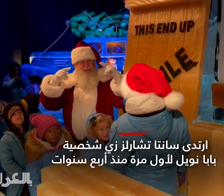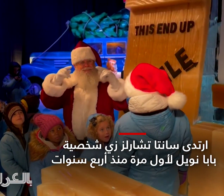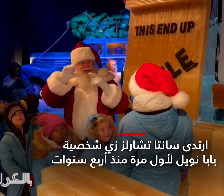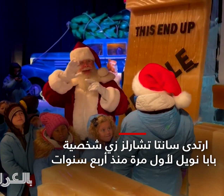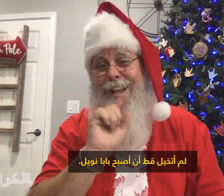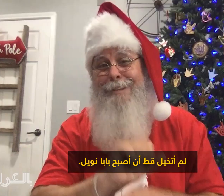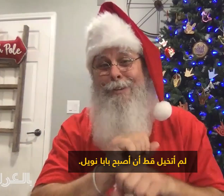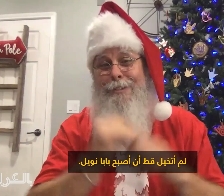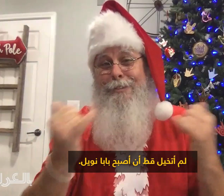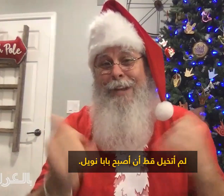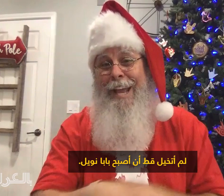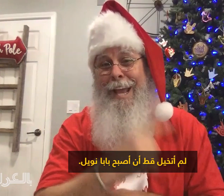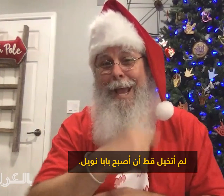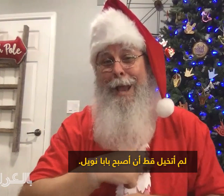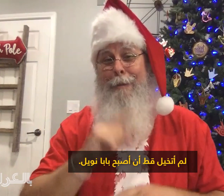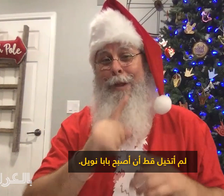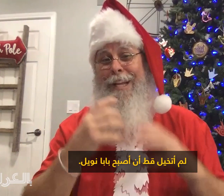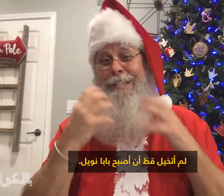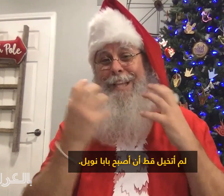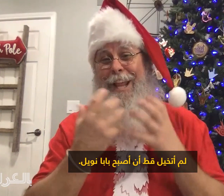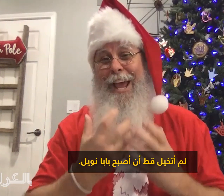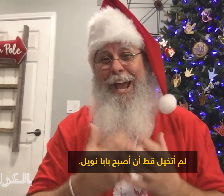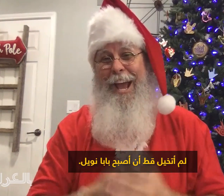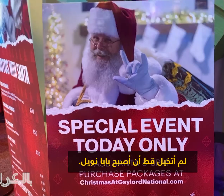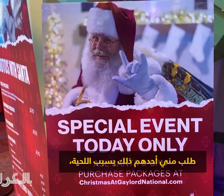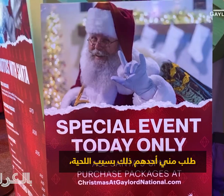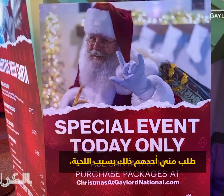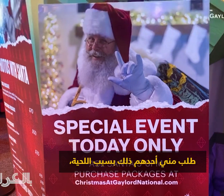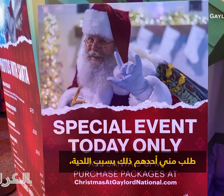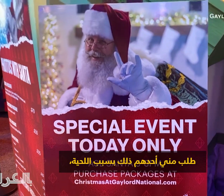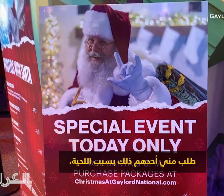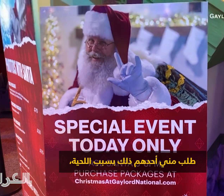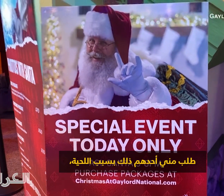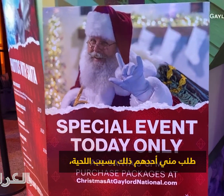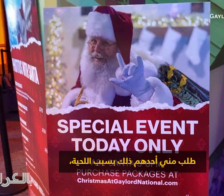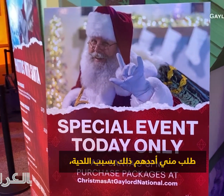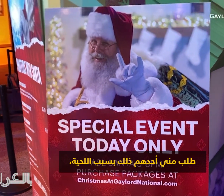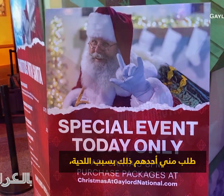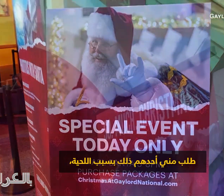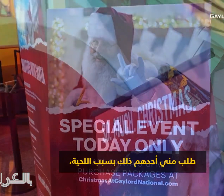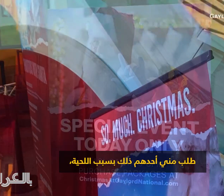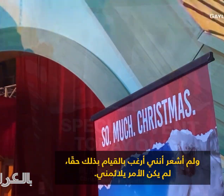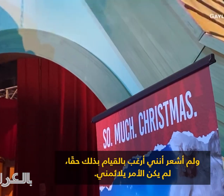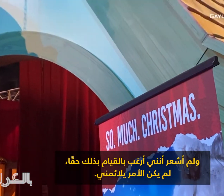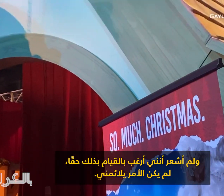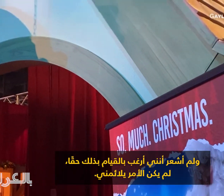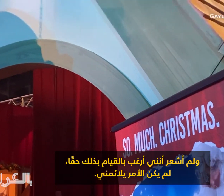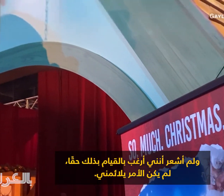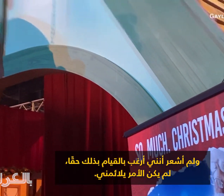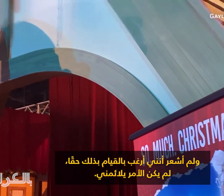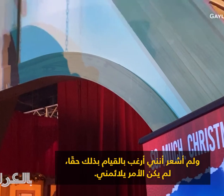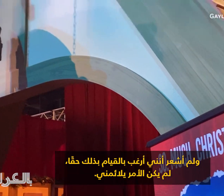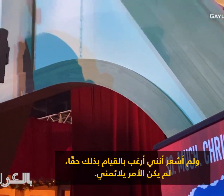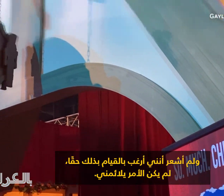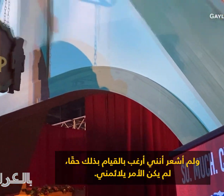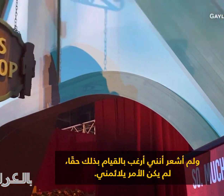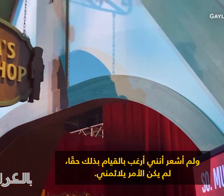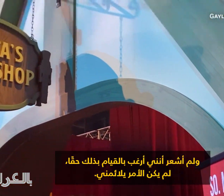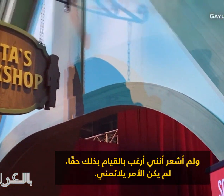I never saw myself becoming Santa. Somebody had asked me because of my beard. And I wasn't feeling it. It wasn't really for me.